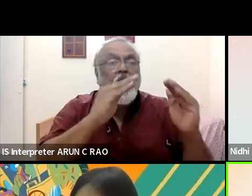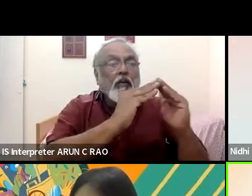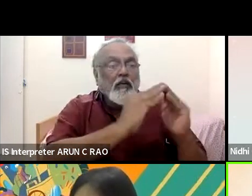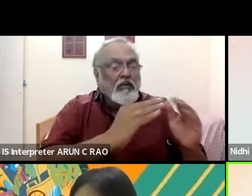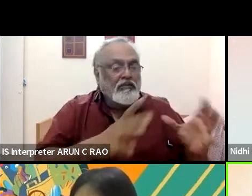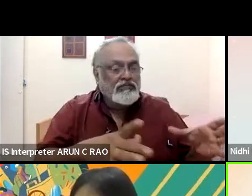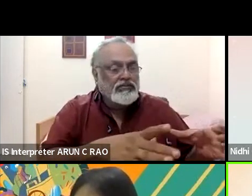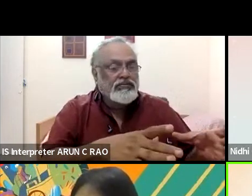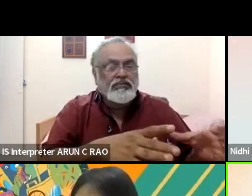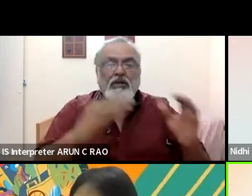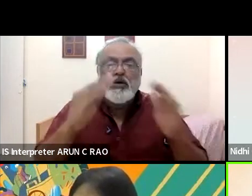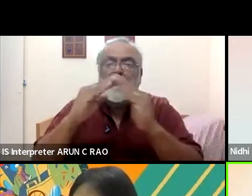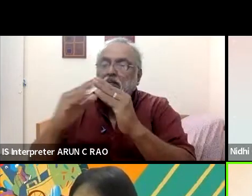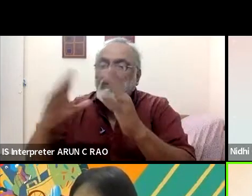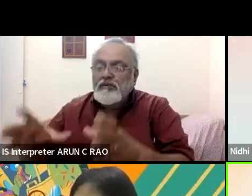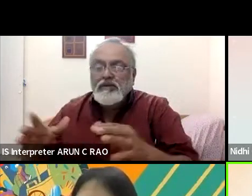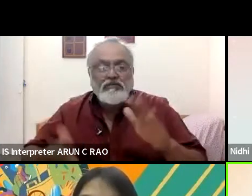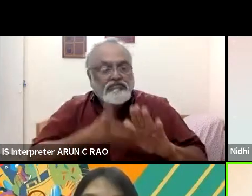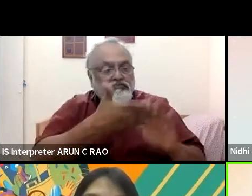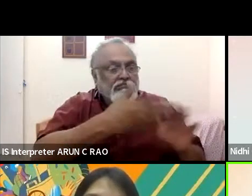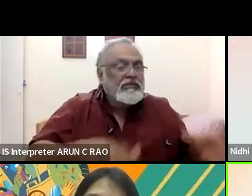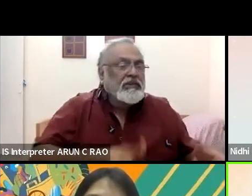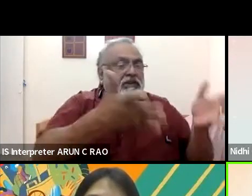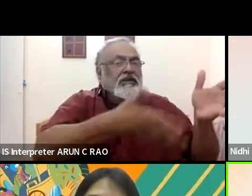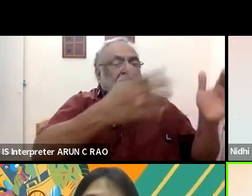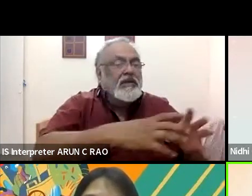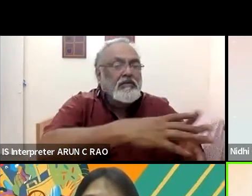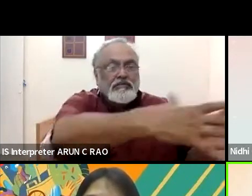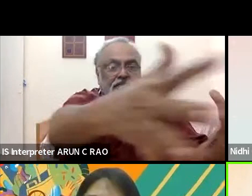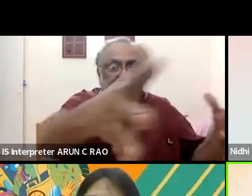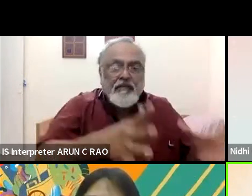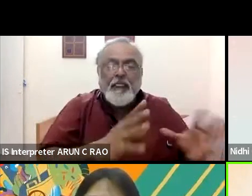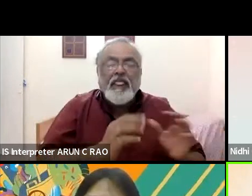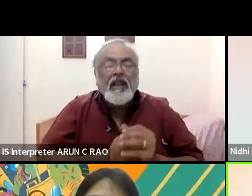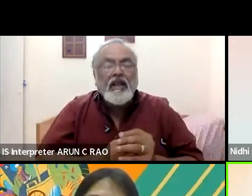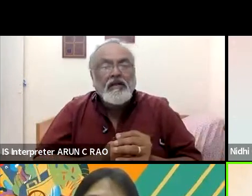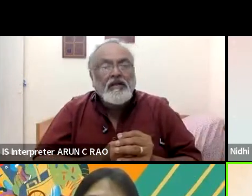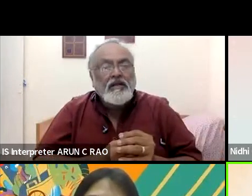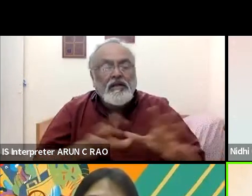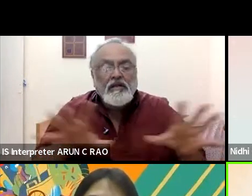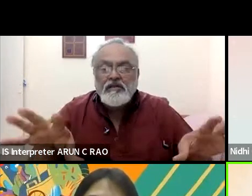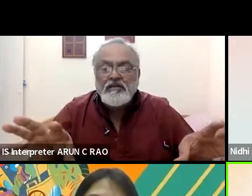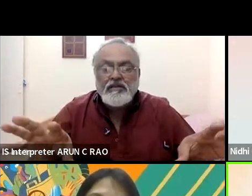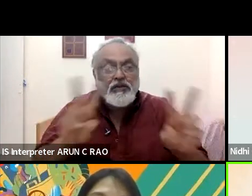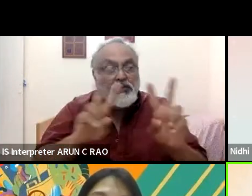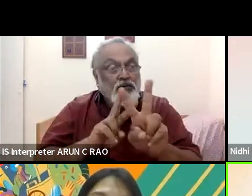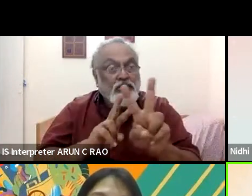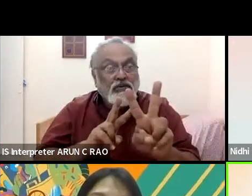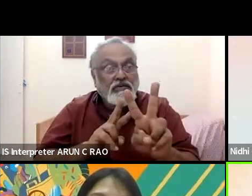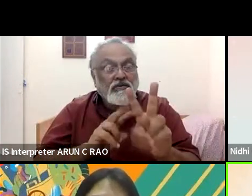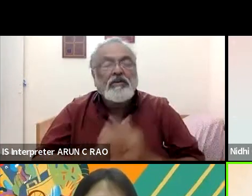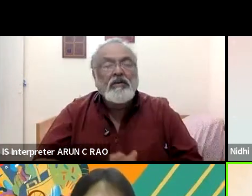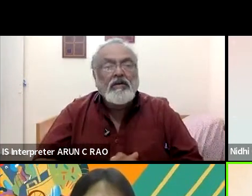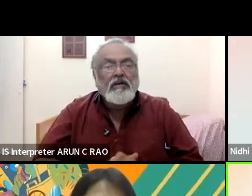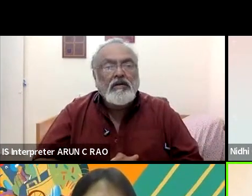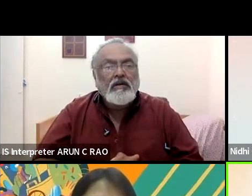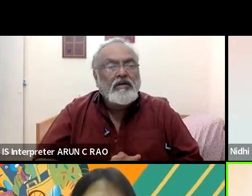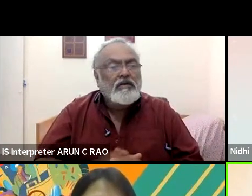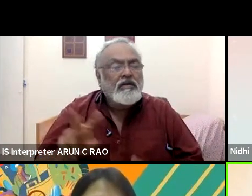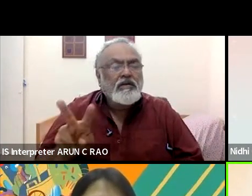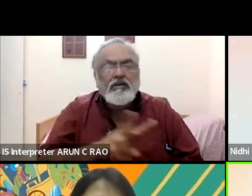sector developer, and this was through one of our private sector the operational department, worked with